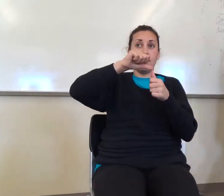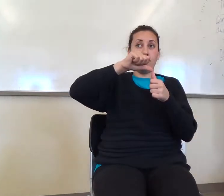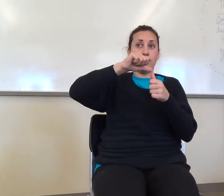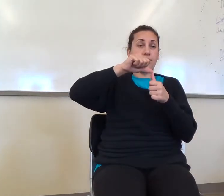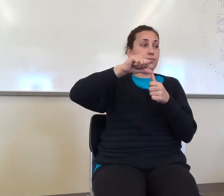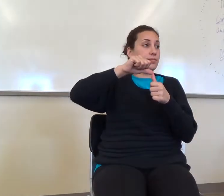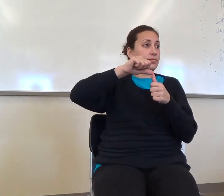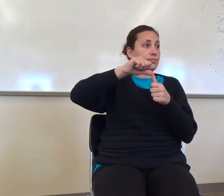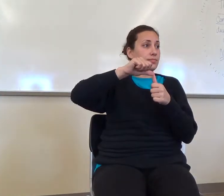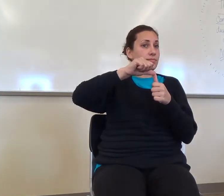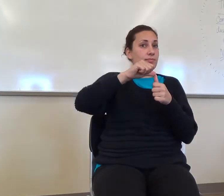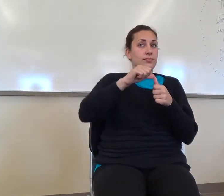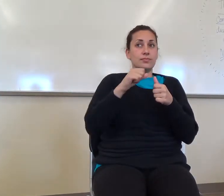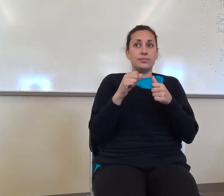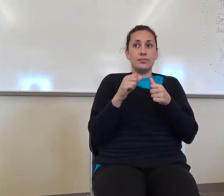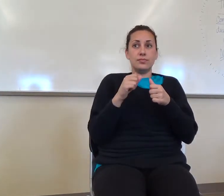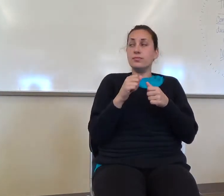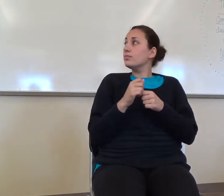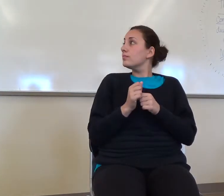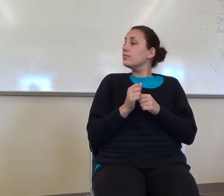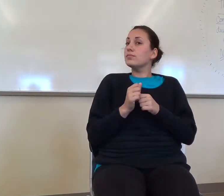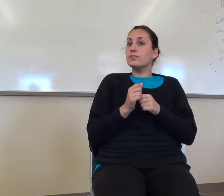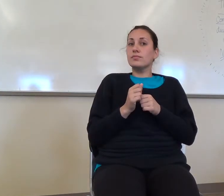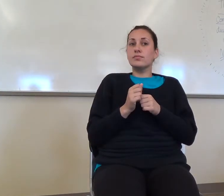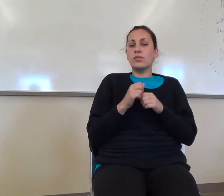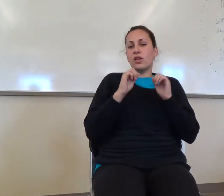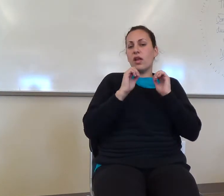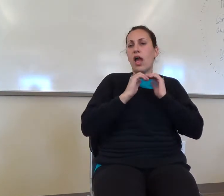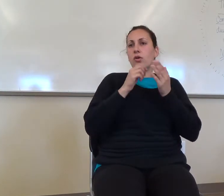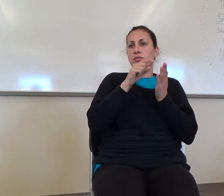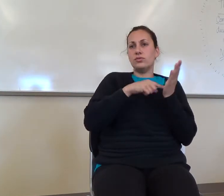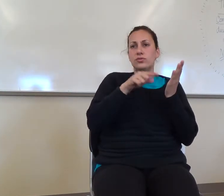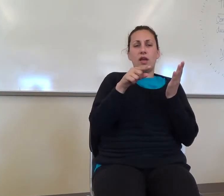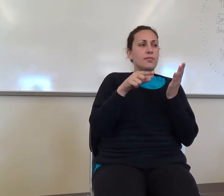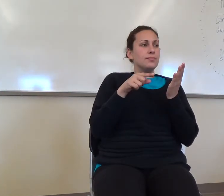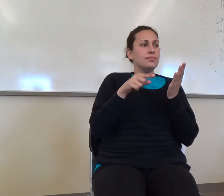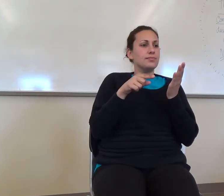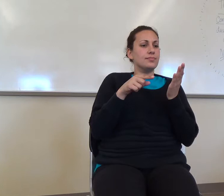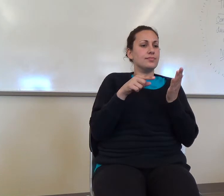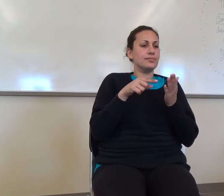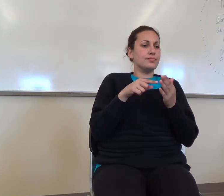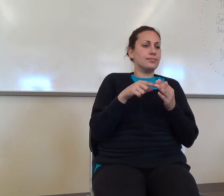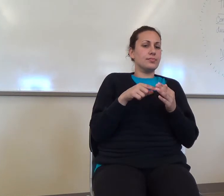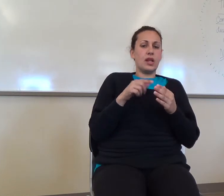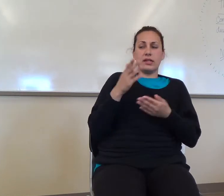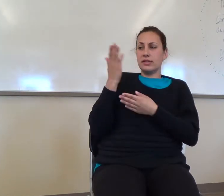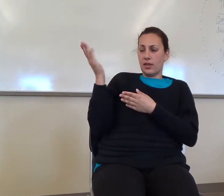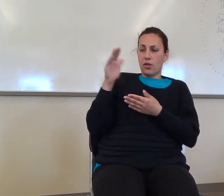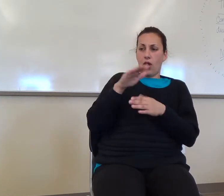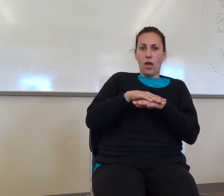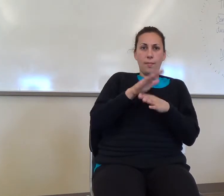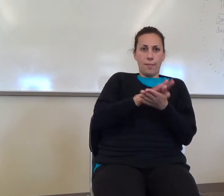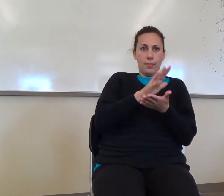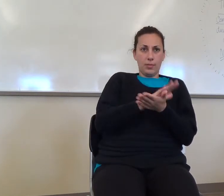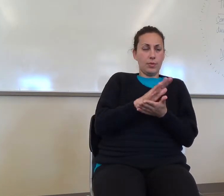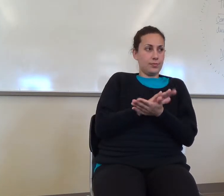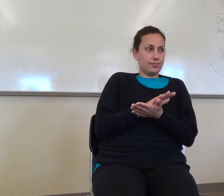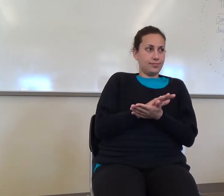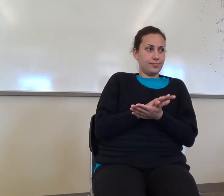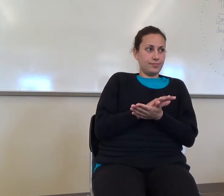little way to check this that I gave you the other day, and it's on here, and that's why I left the middle of the board blank, because I'm gonna